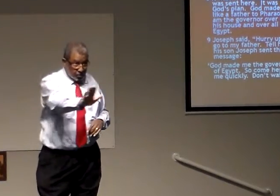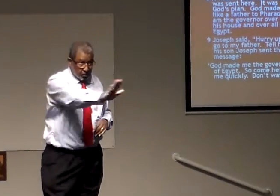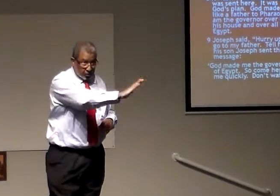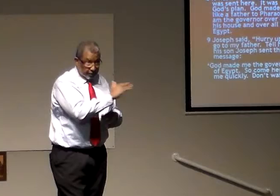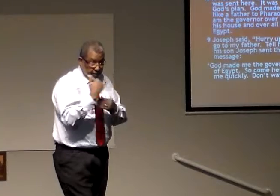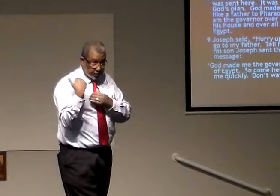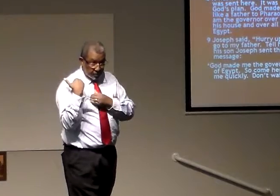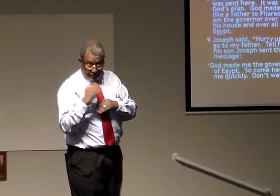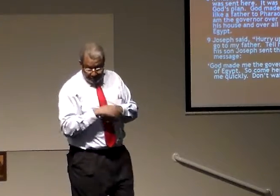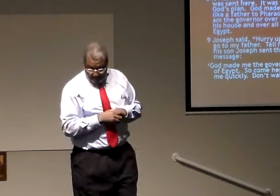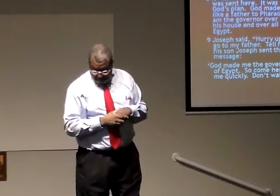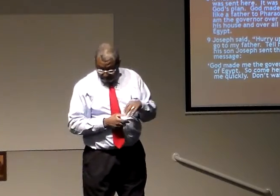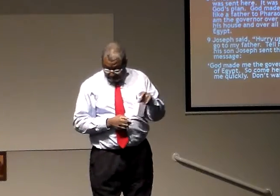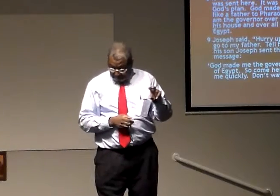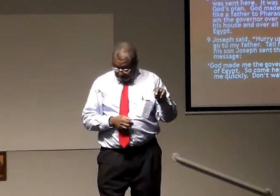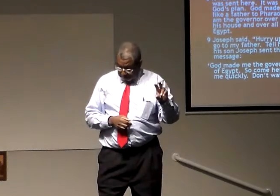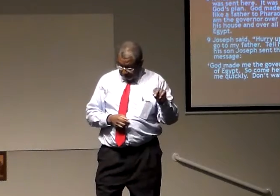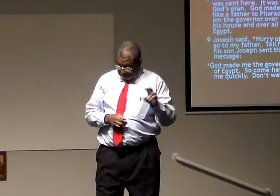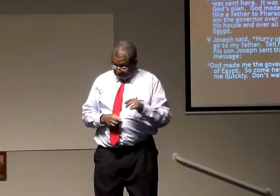It's not your fault